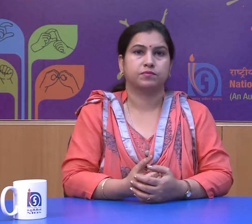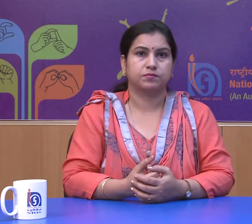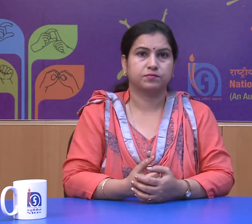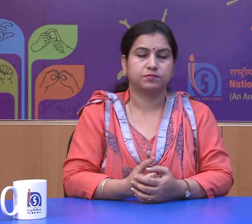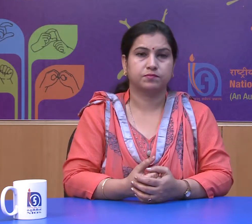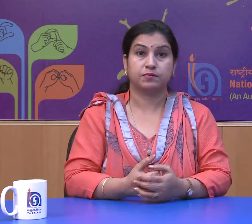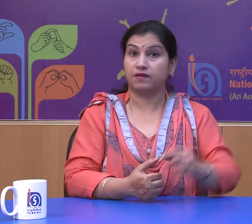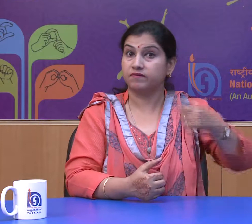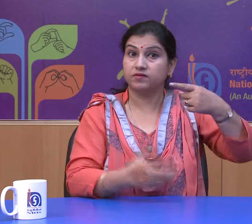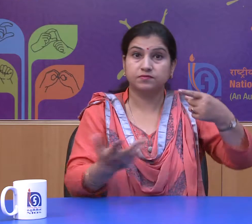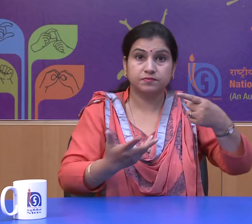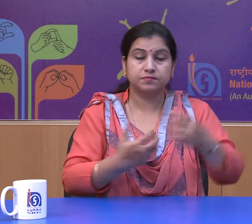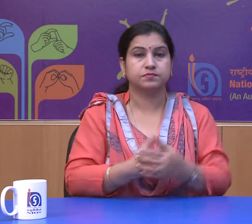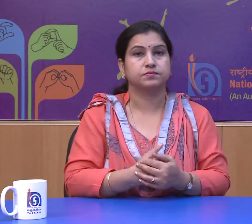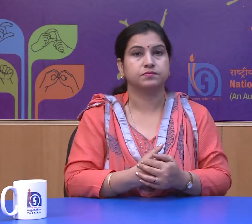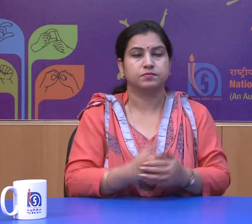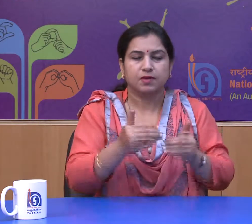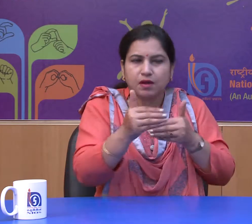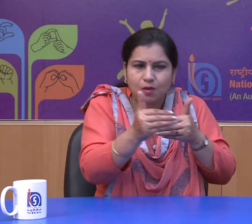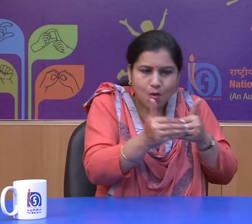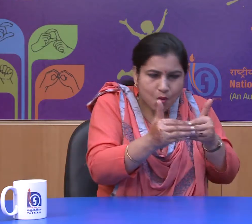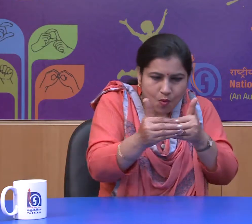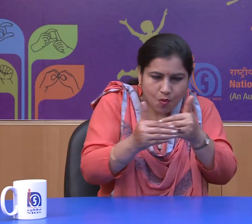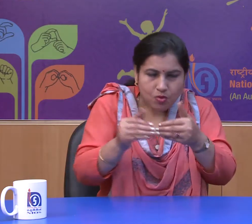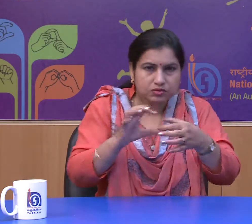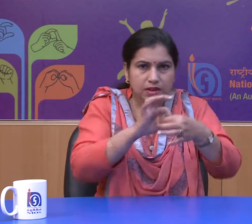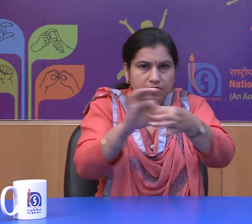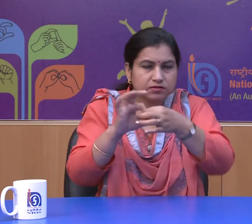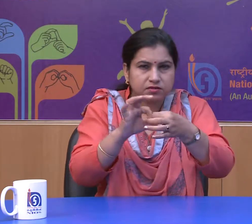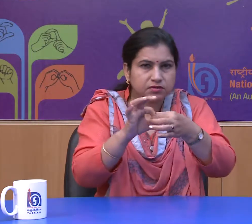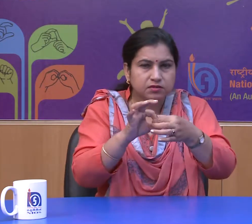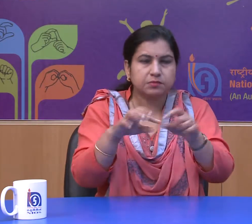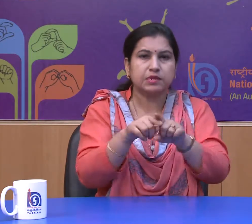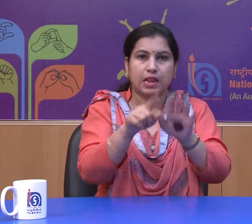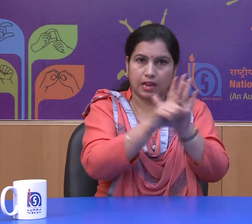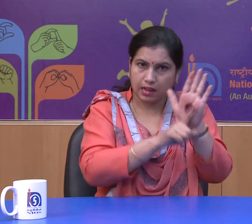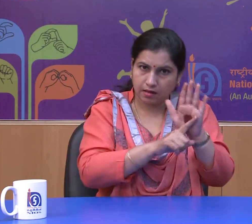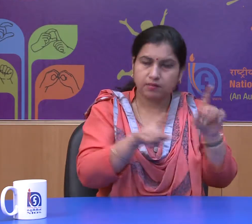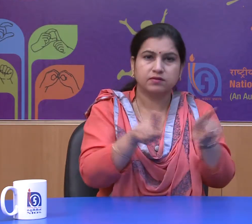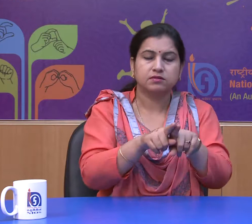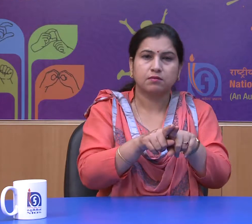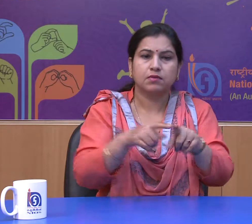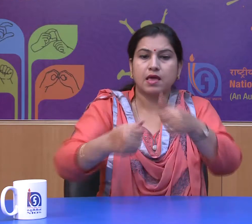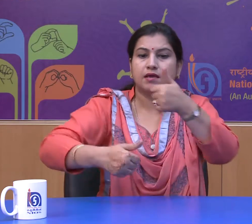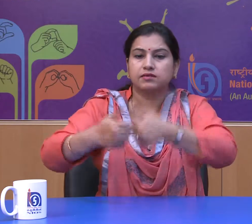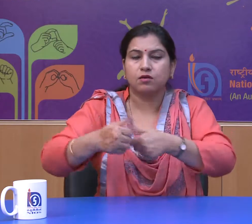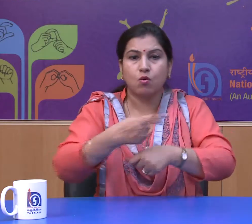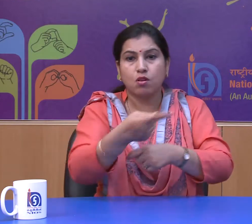Number 1 is close relationship between the legislature and the executive.